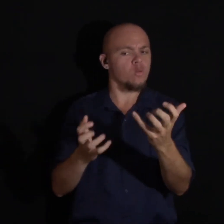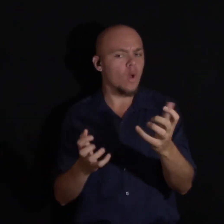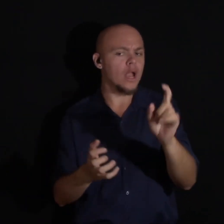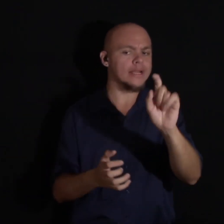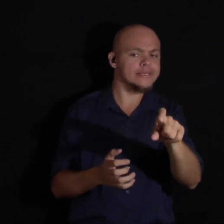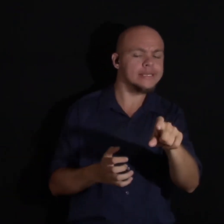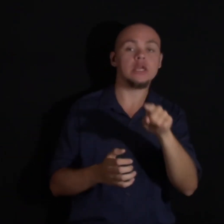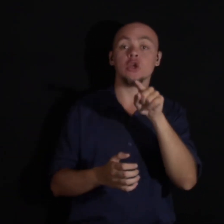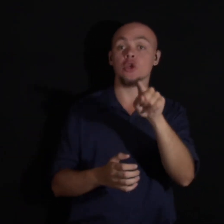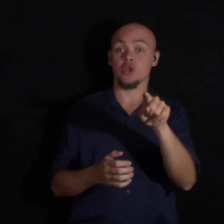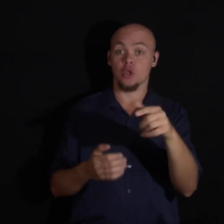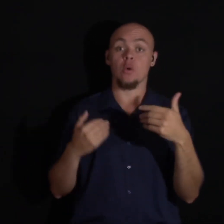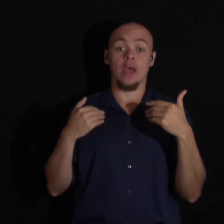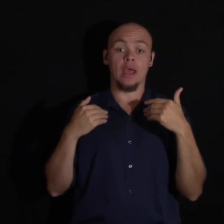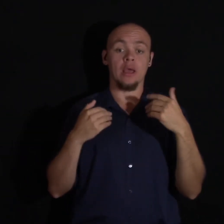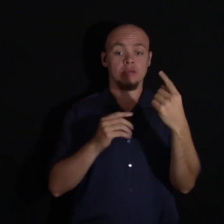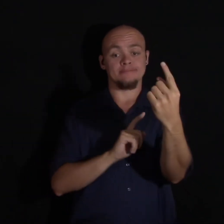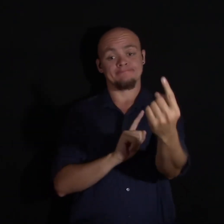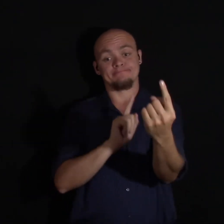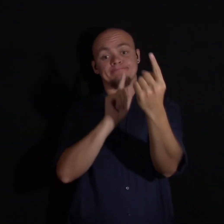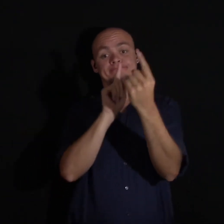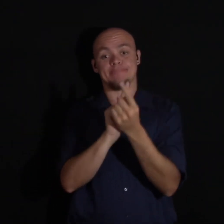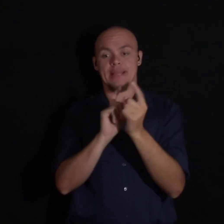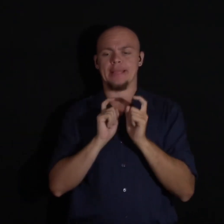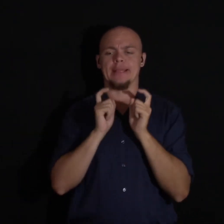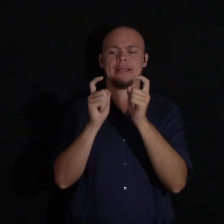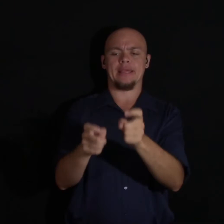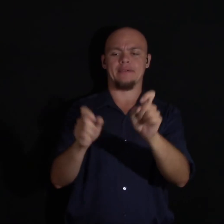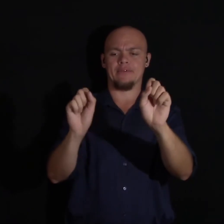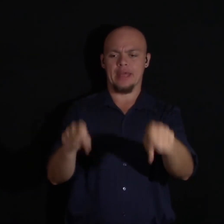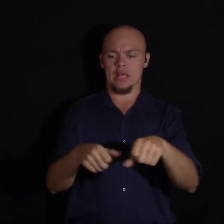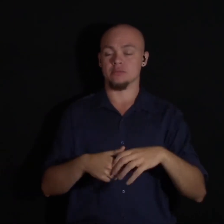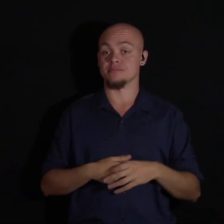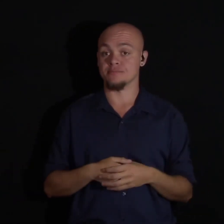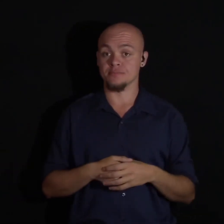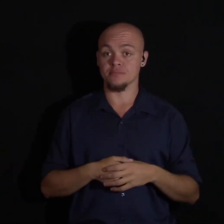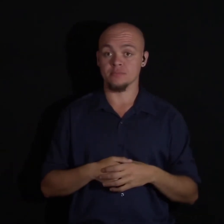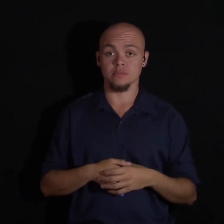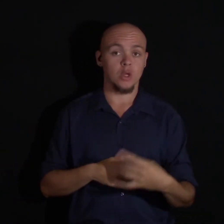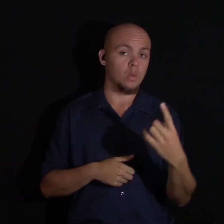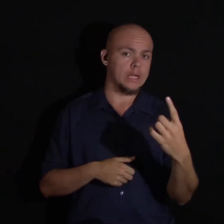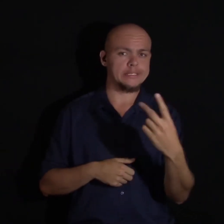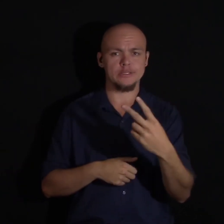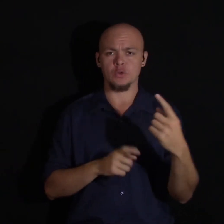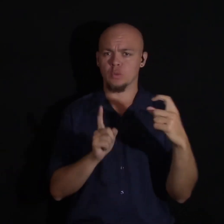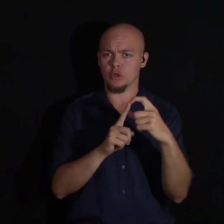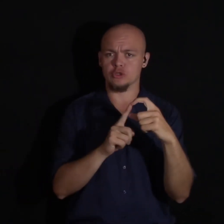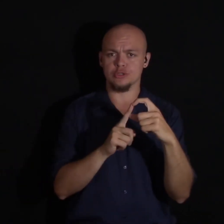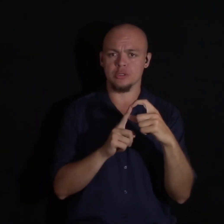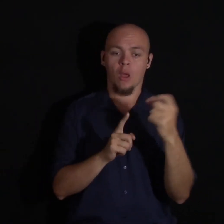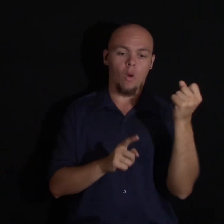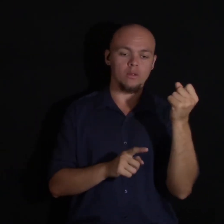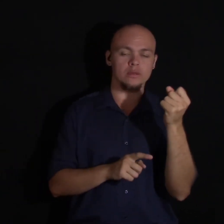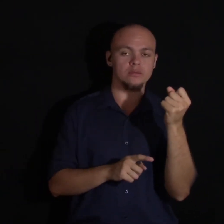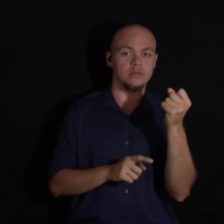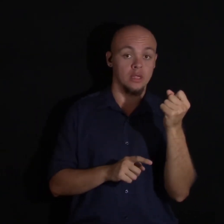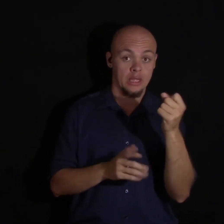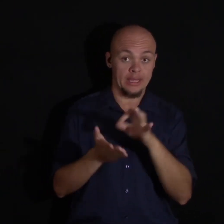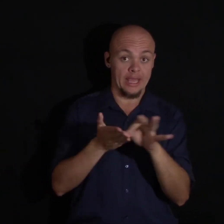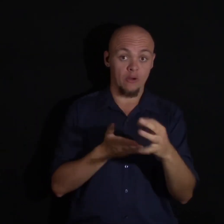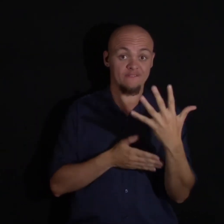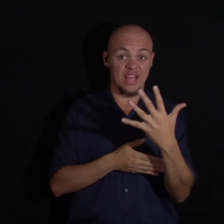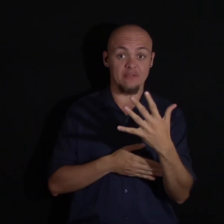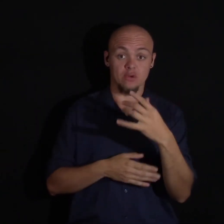need that you have, that they've come to you so you can give them this thing? What do they want or need? In just 1 or 2 words, hold it, don't release it yet. And on the count of